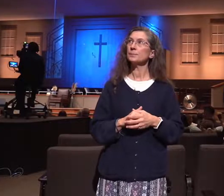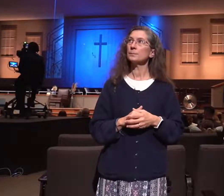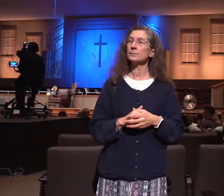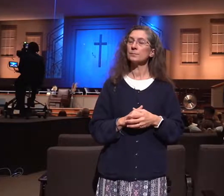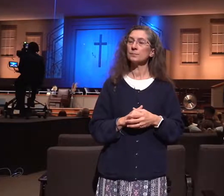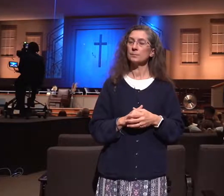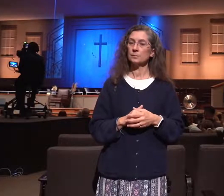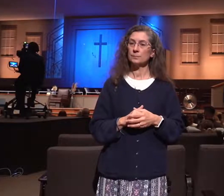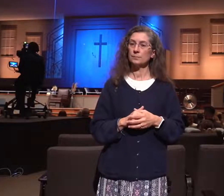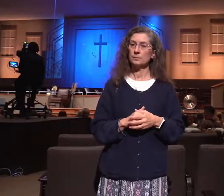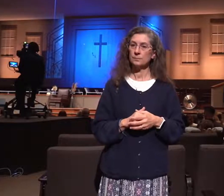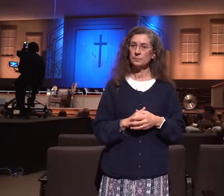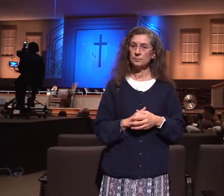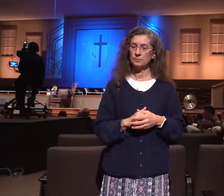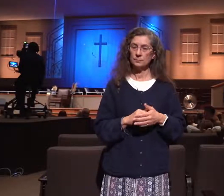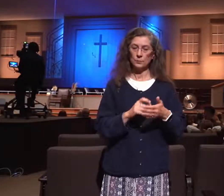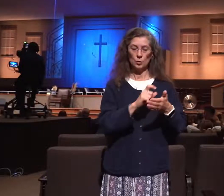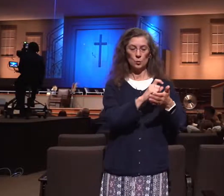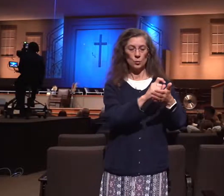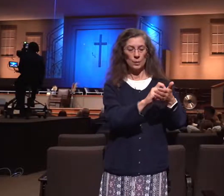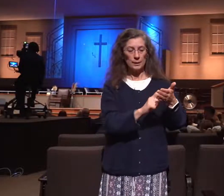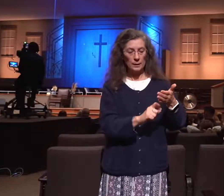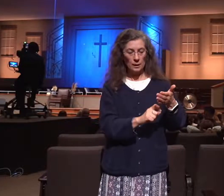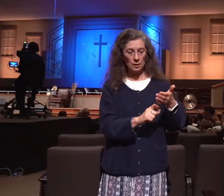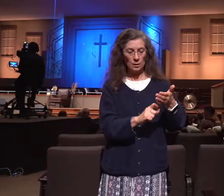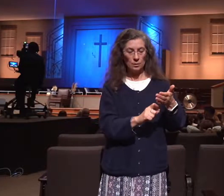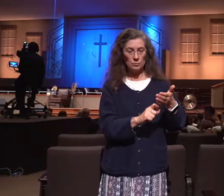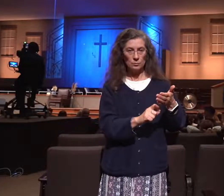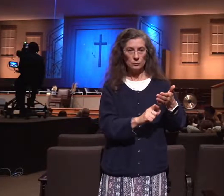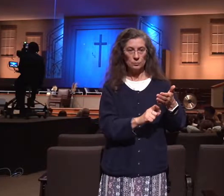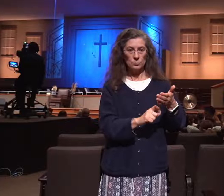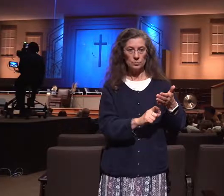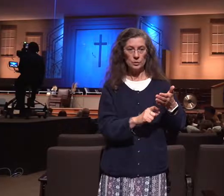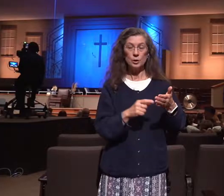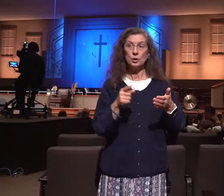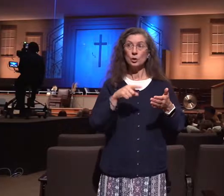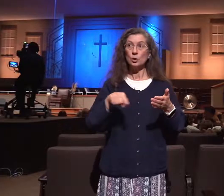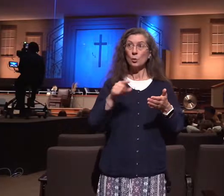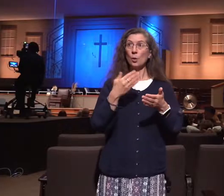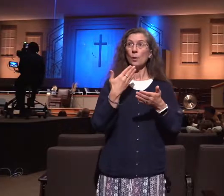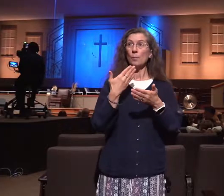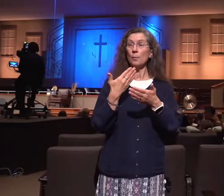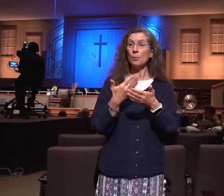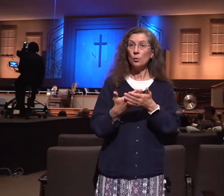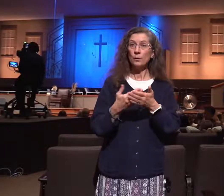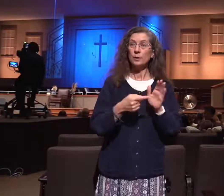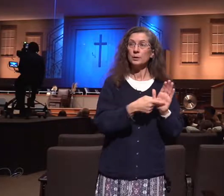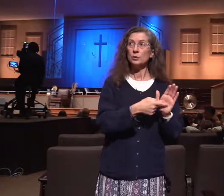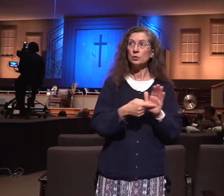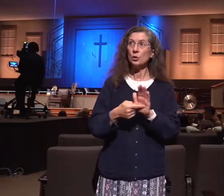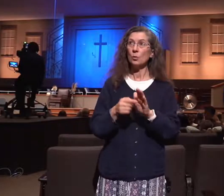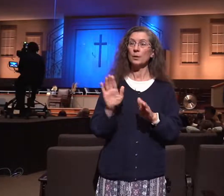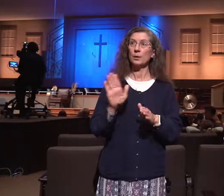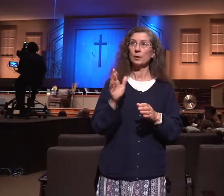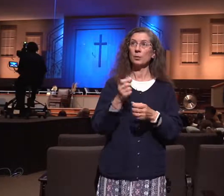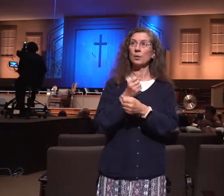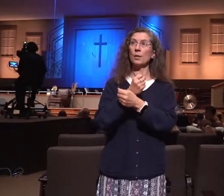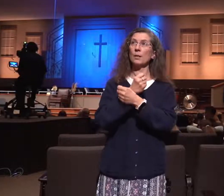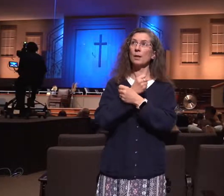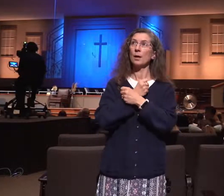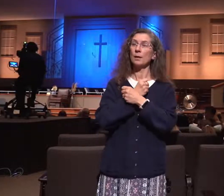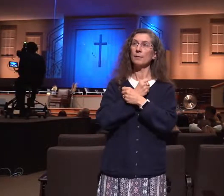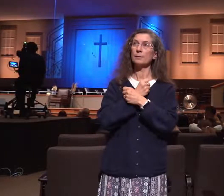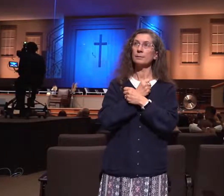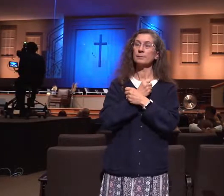and you put that amount in there, you are proving whether you love what God